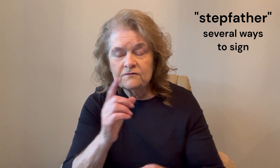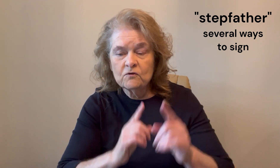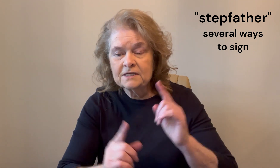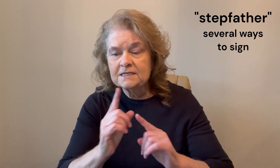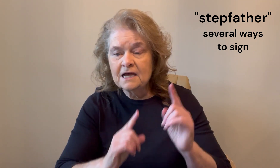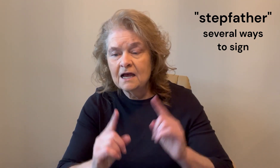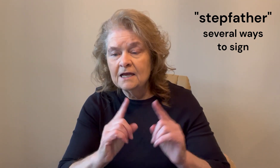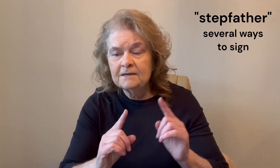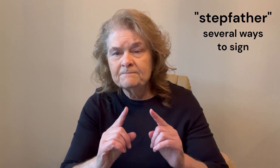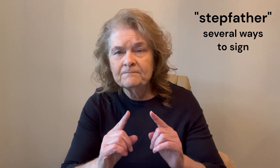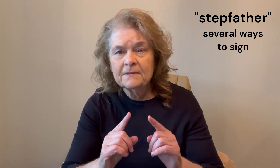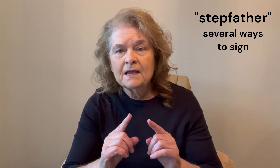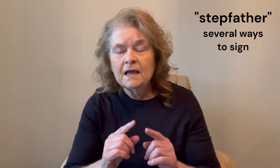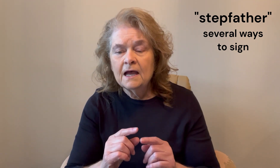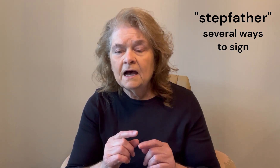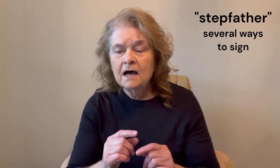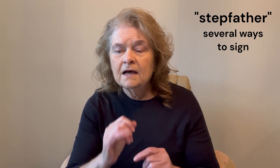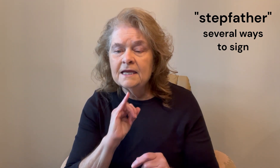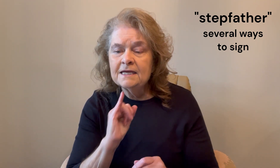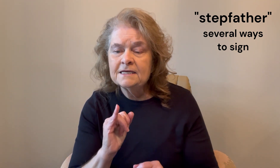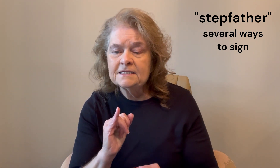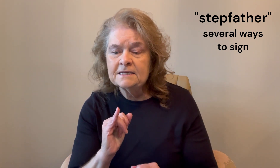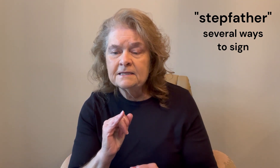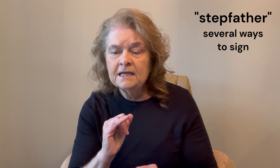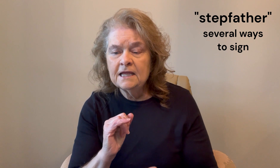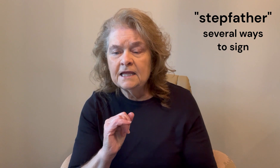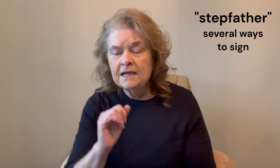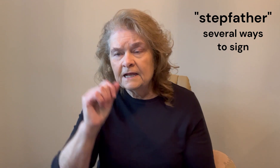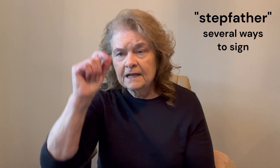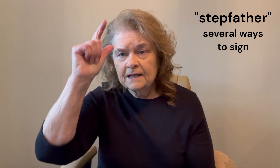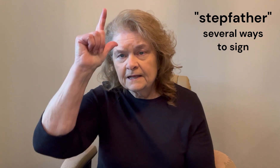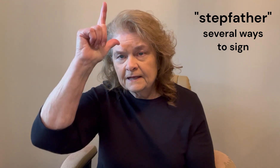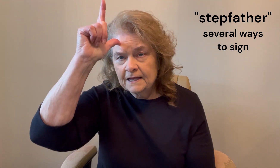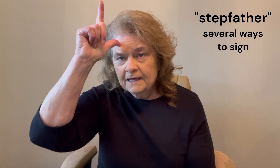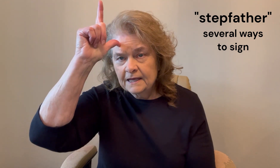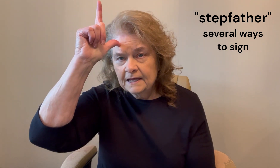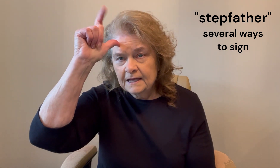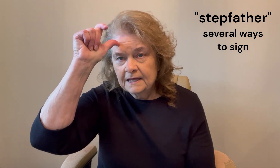the sign is the